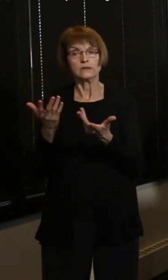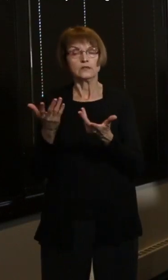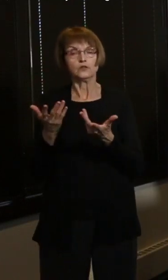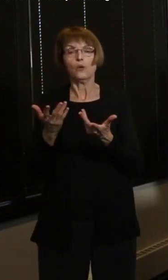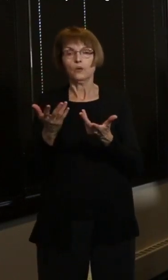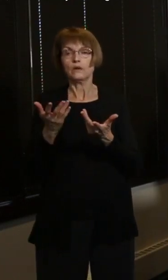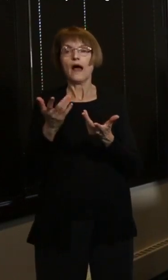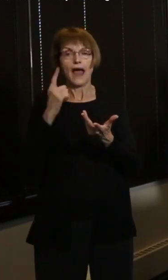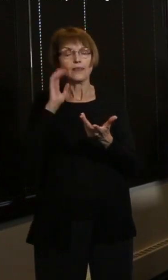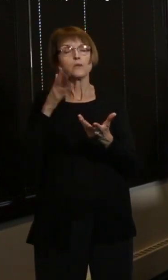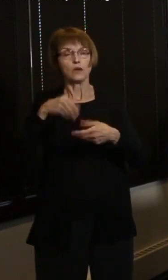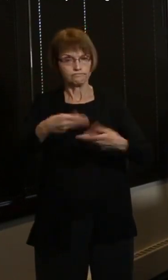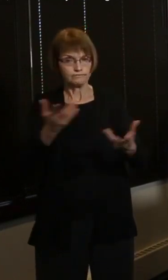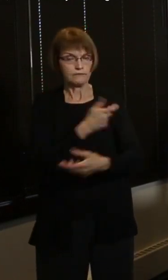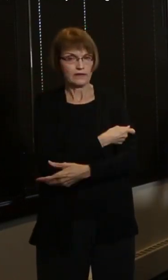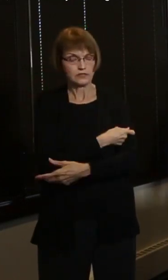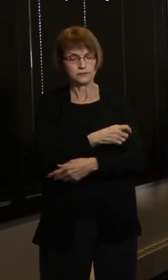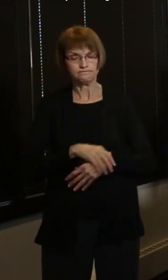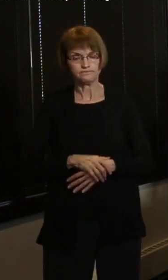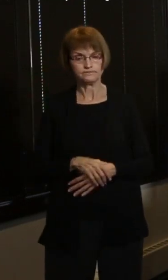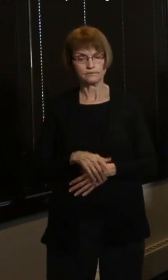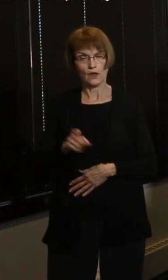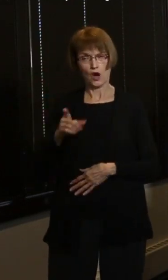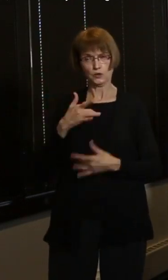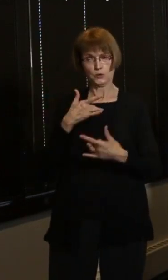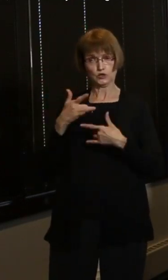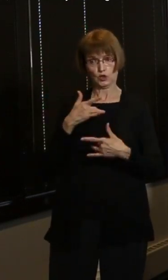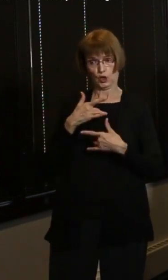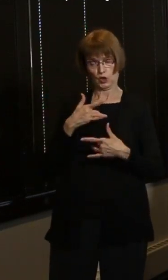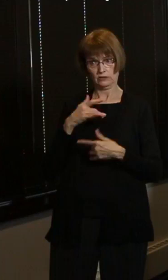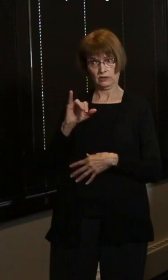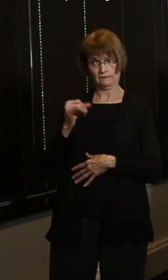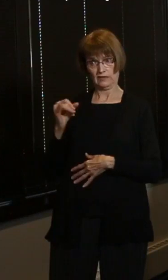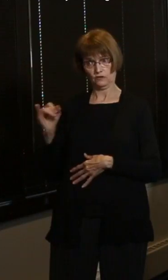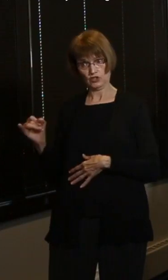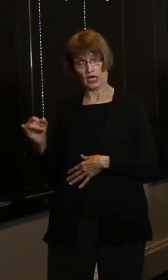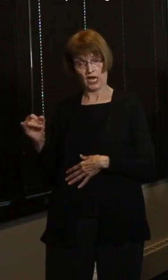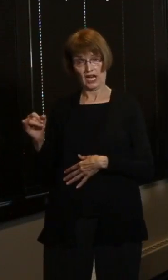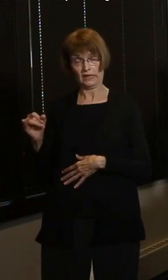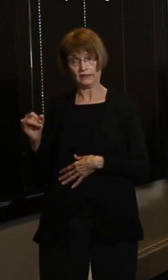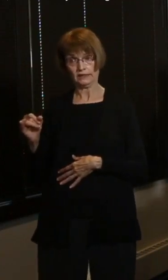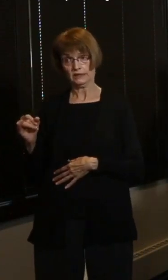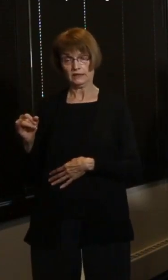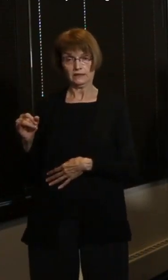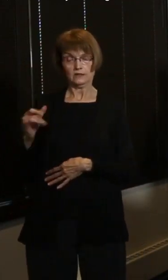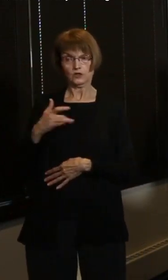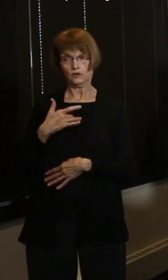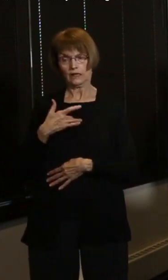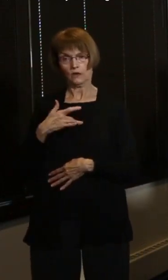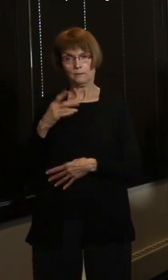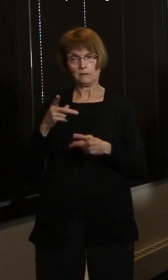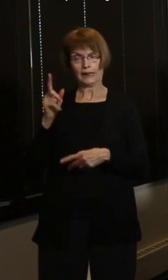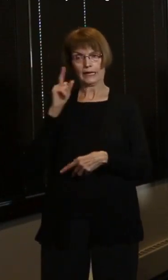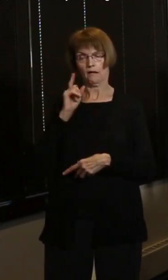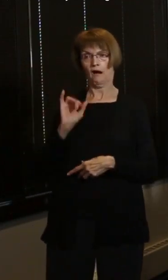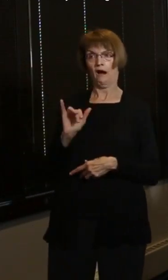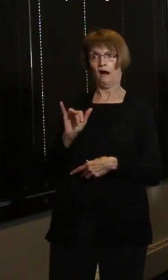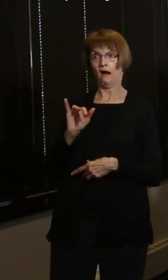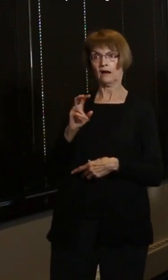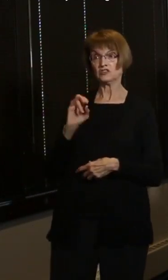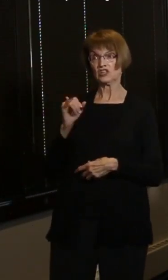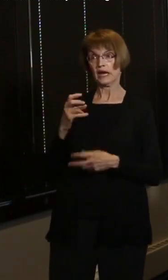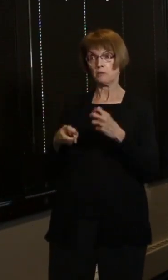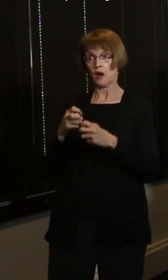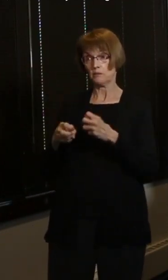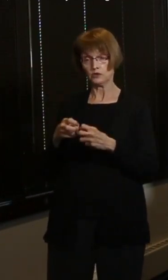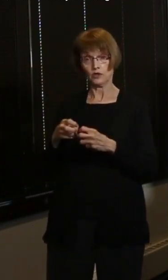see. Are you concerned about the impact the J&J news will have on vaccine hesitancy?